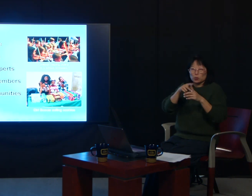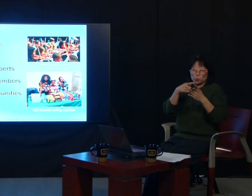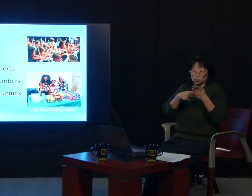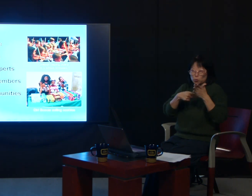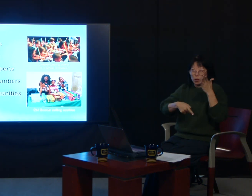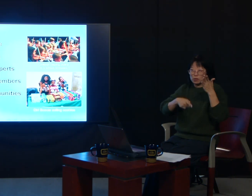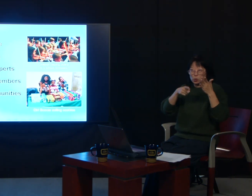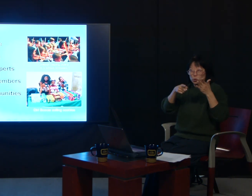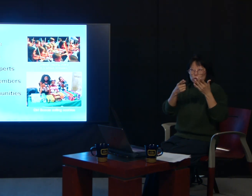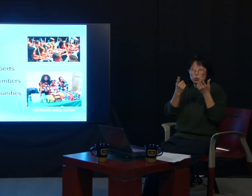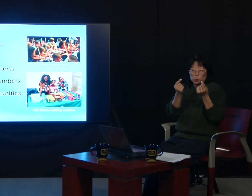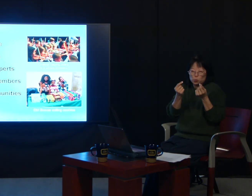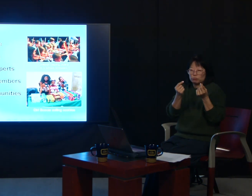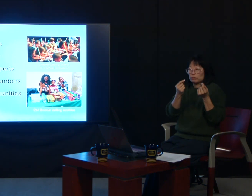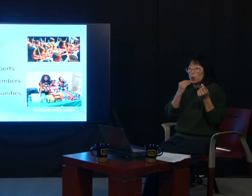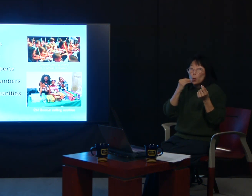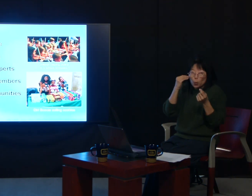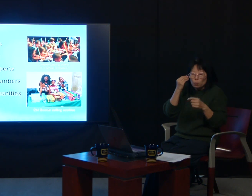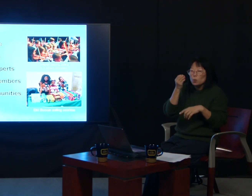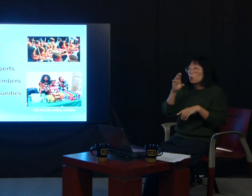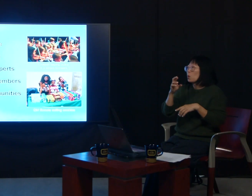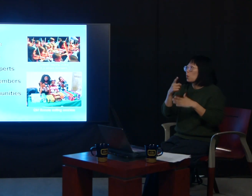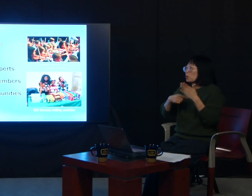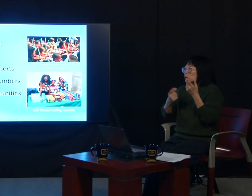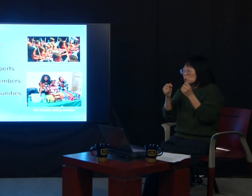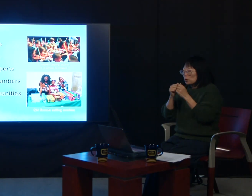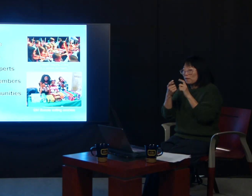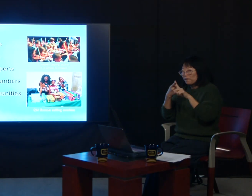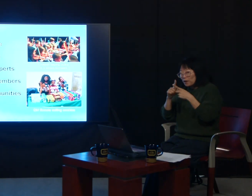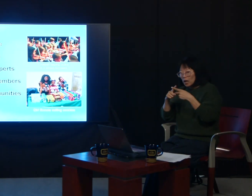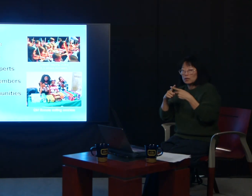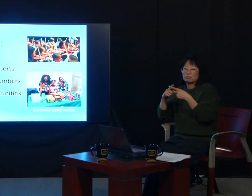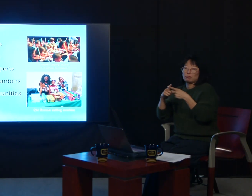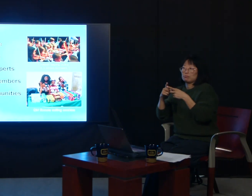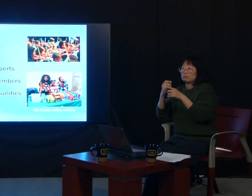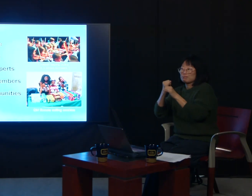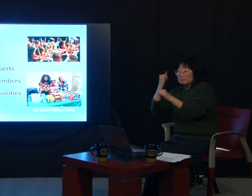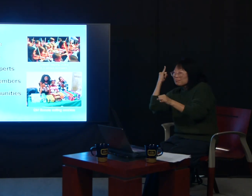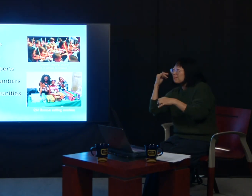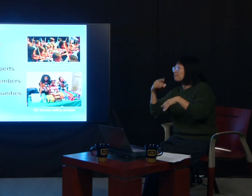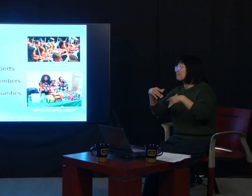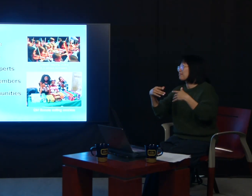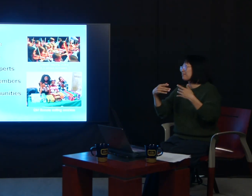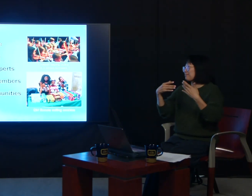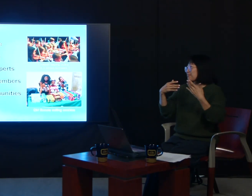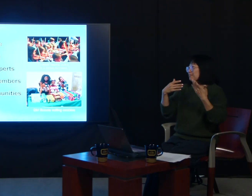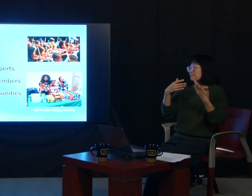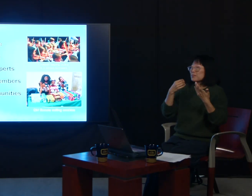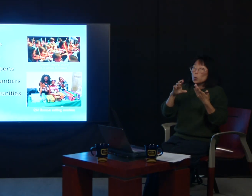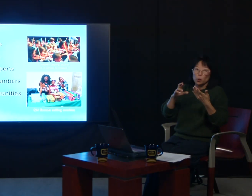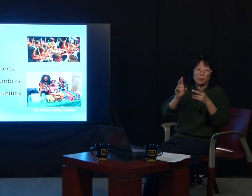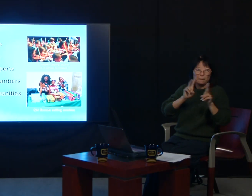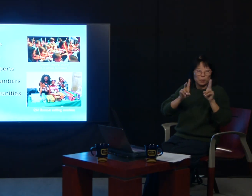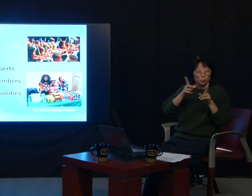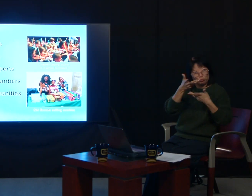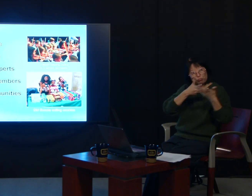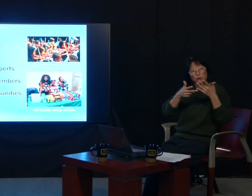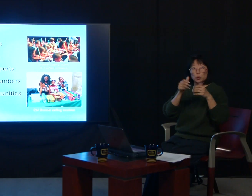assigned at home, or perhaps even what you do off campus or with your friends, or people who